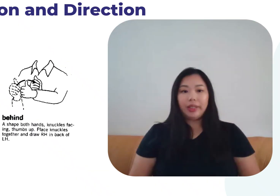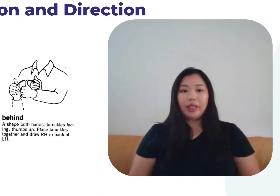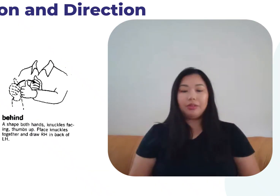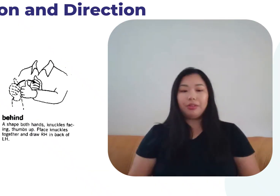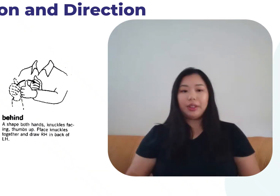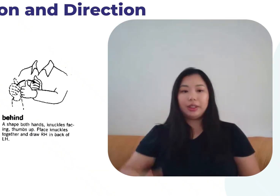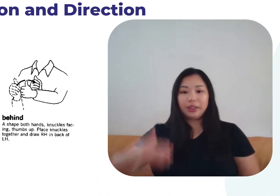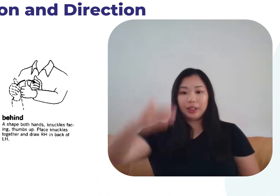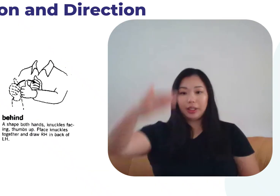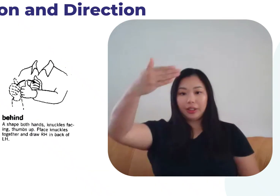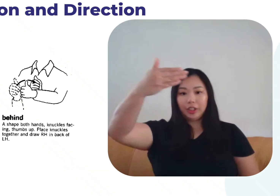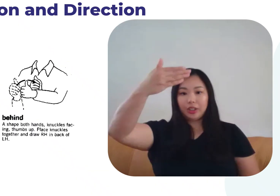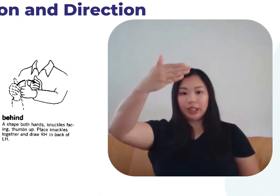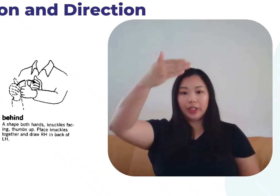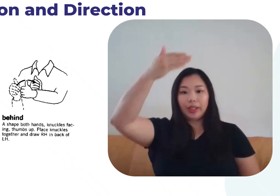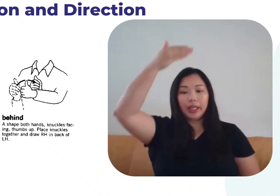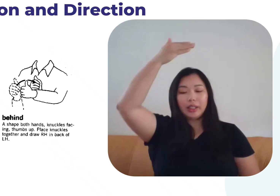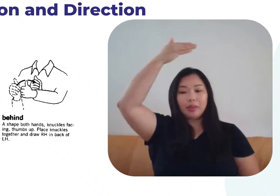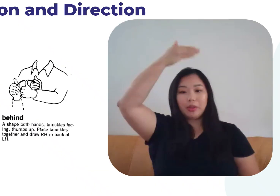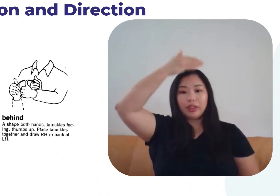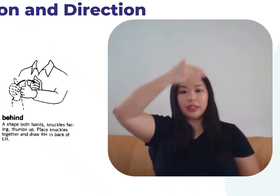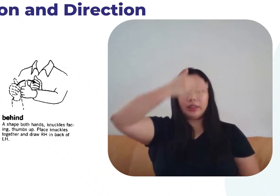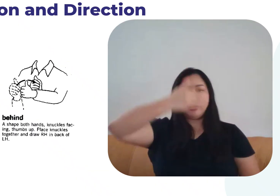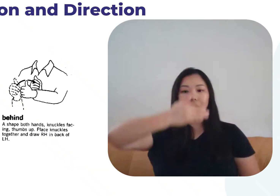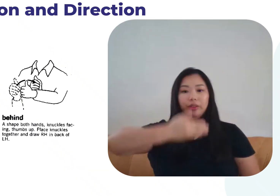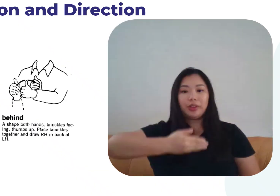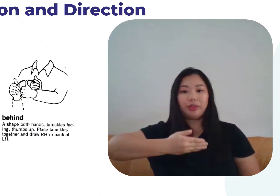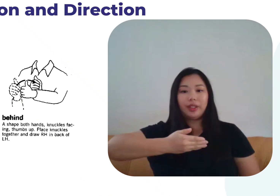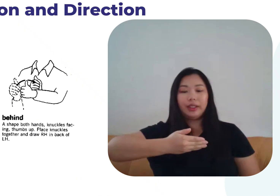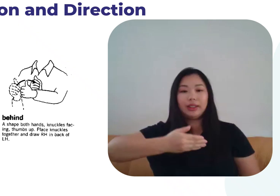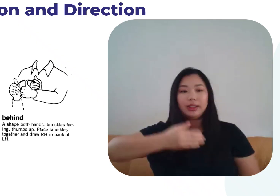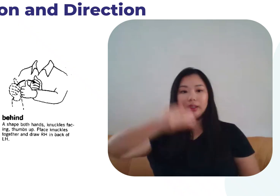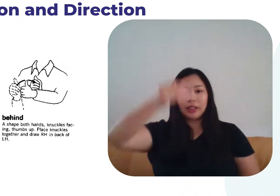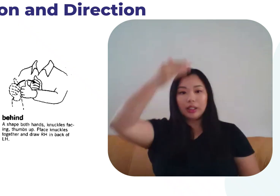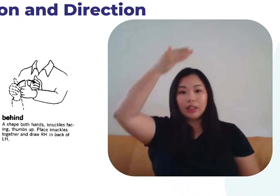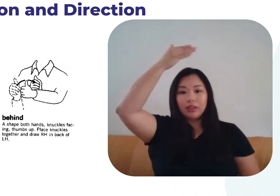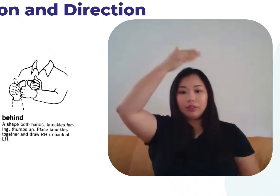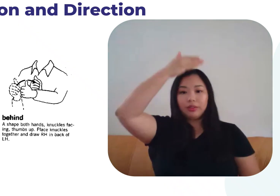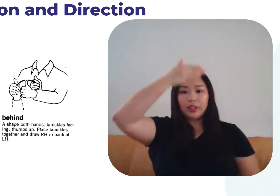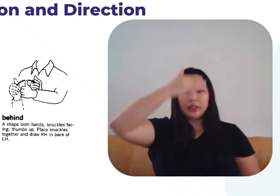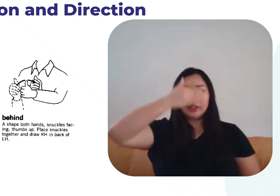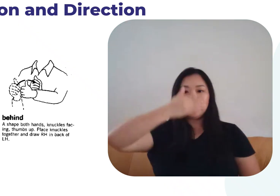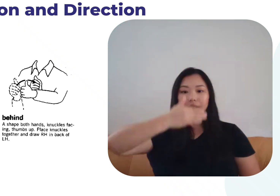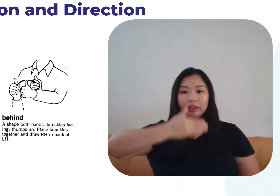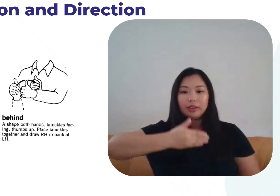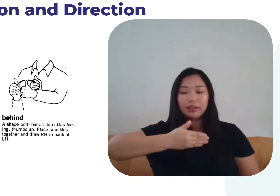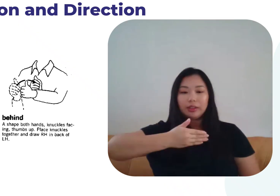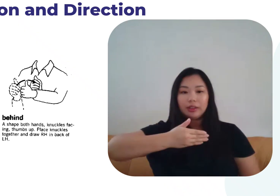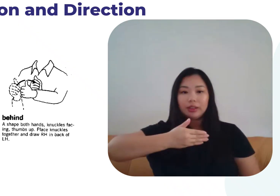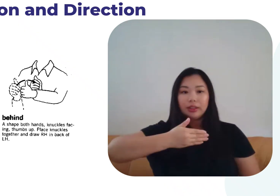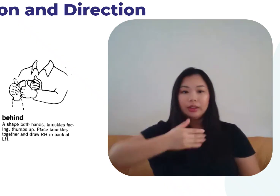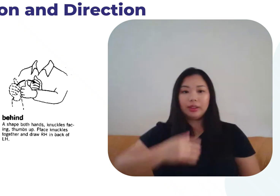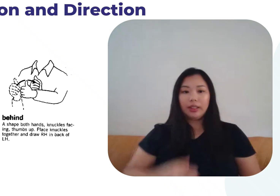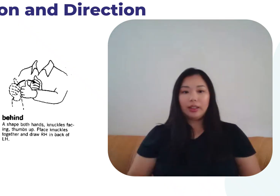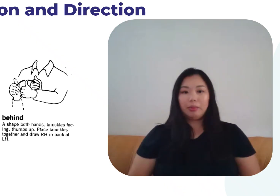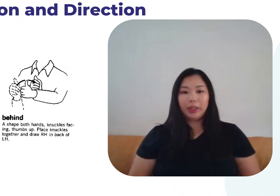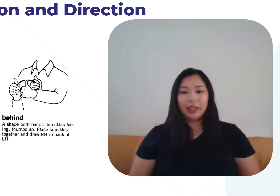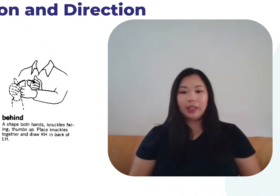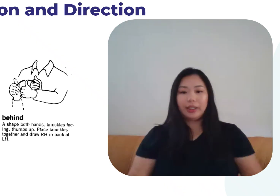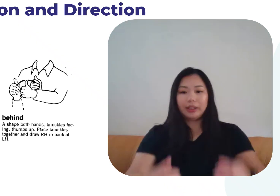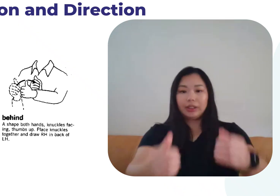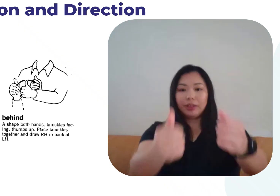Lastly, we have front. You just take your hand and move it down the front of your face. Front